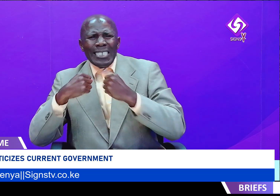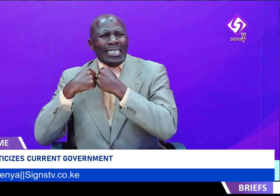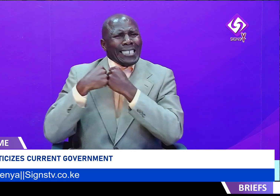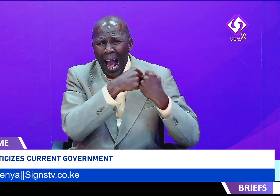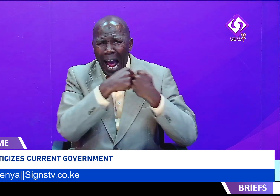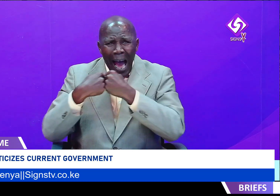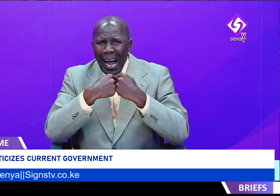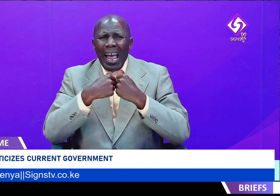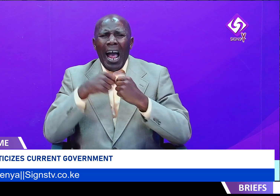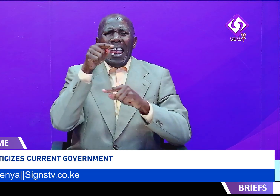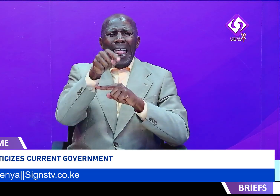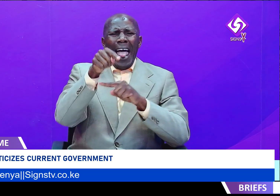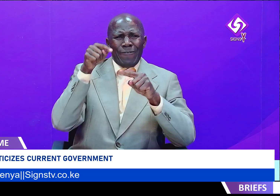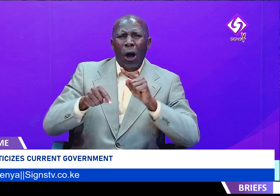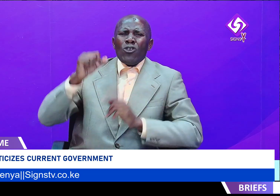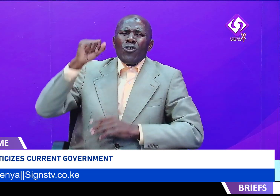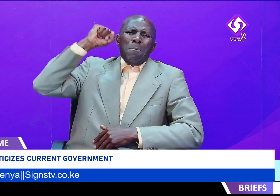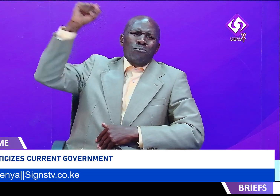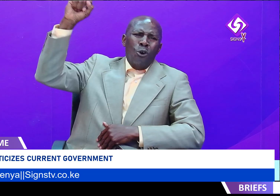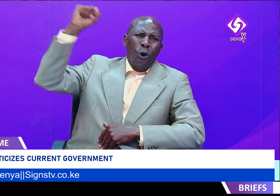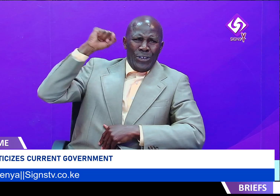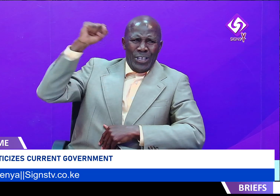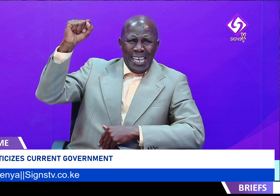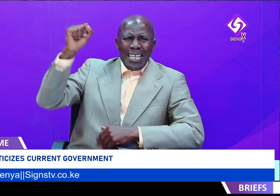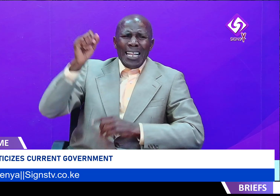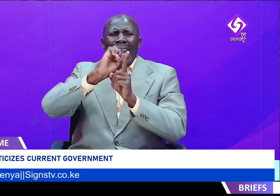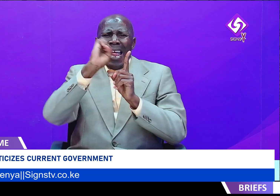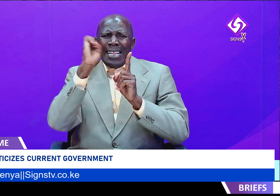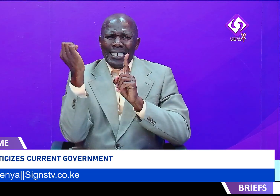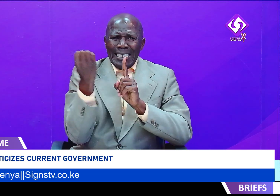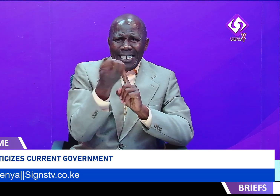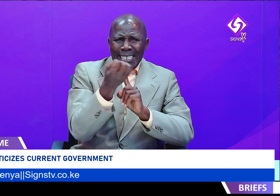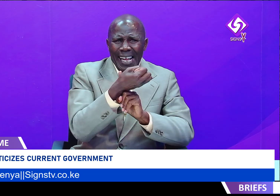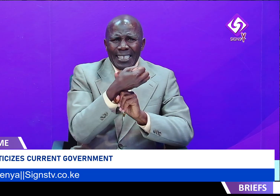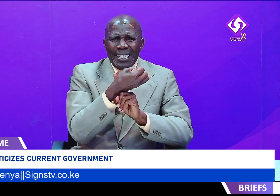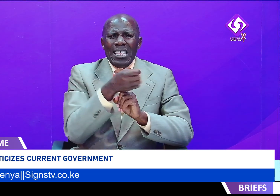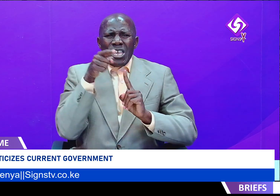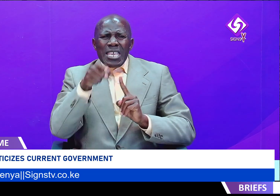Kenyatta further attributed the current challenges